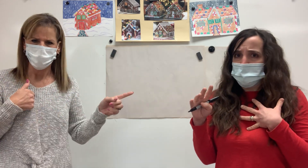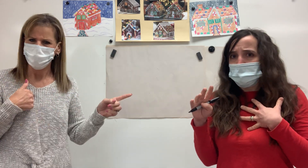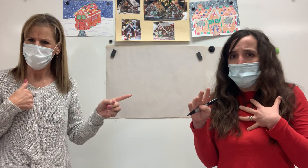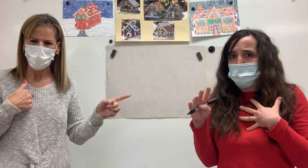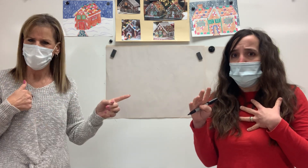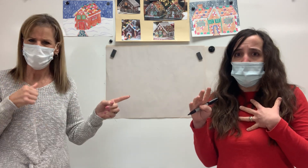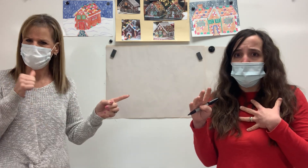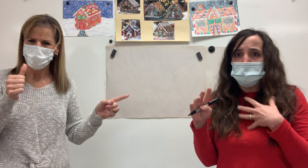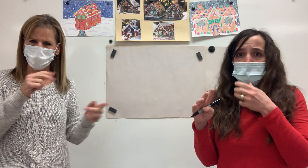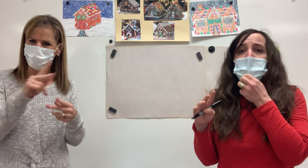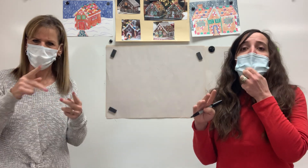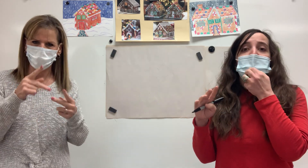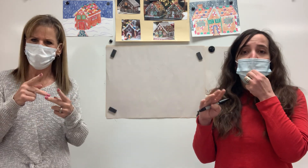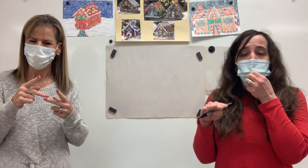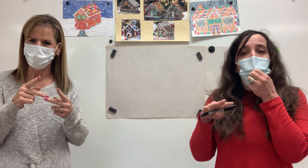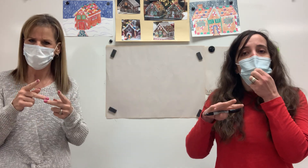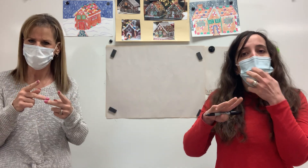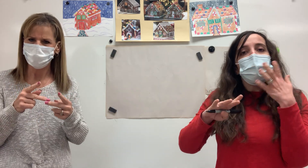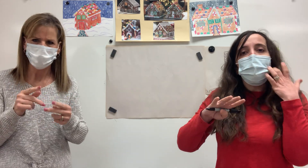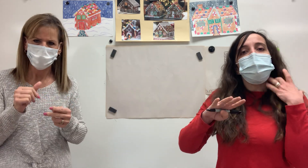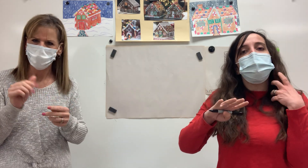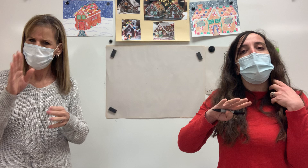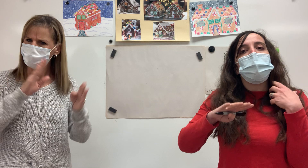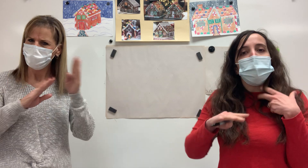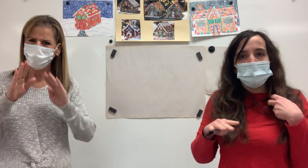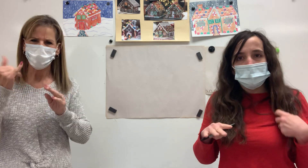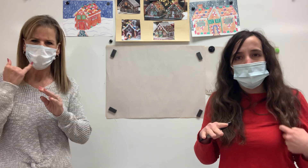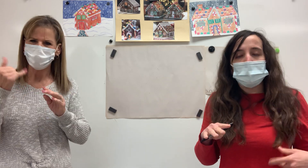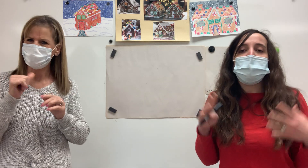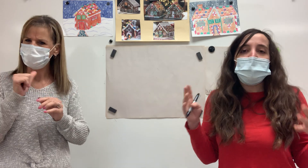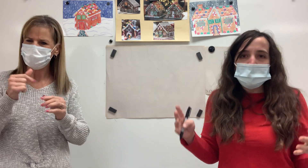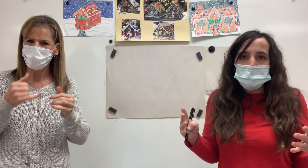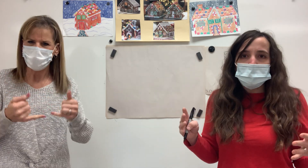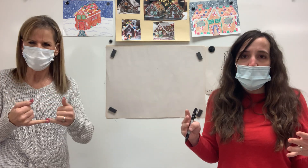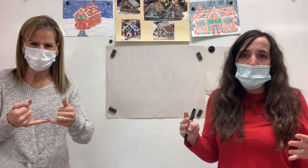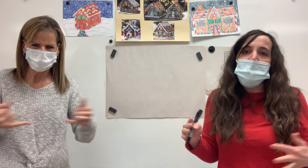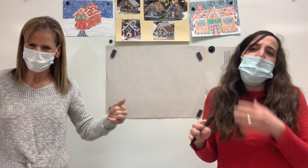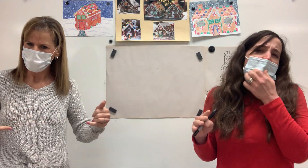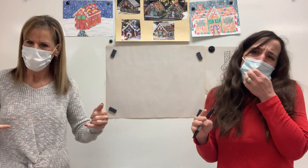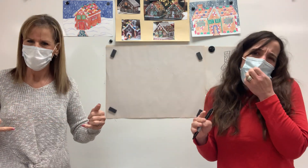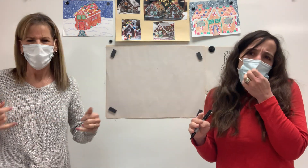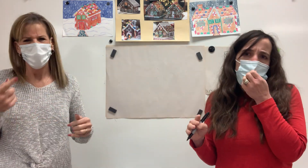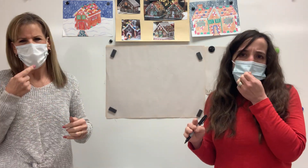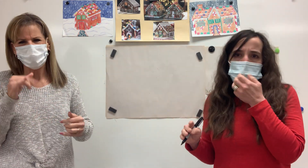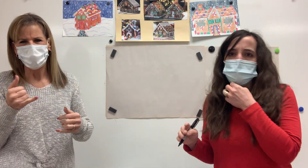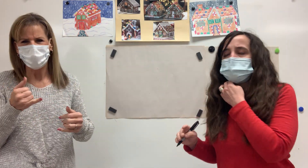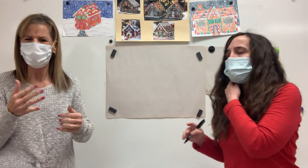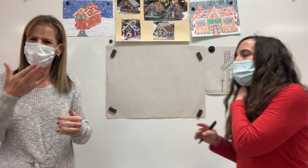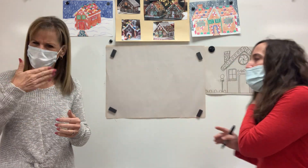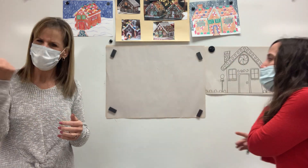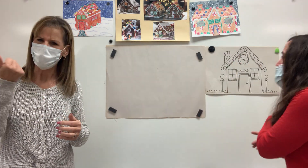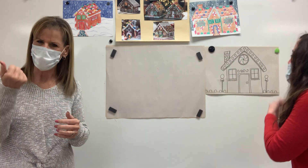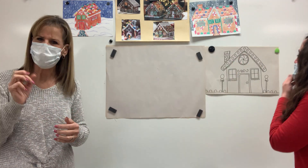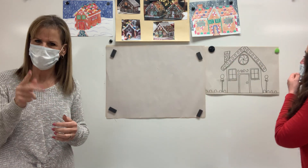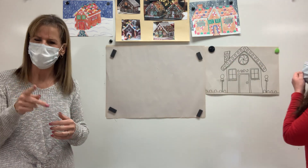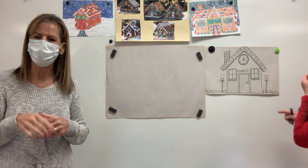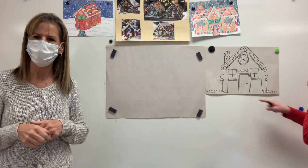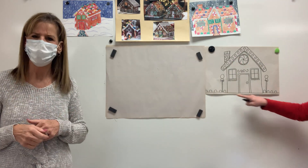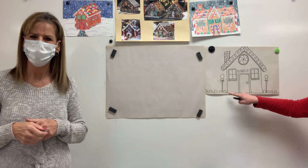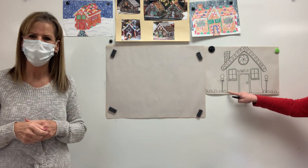exactly perfect, trust me. So don't worry if it's not perfectly straight. When I say straight, I mean just do your best, okay? So we're going to